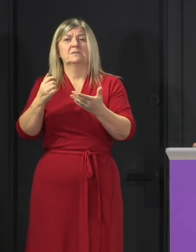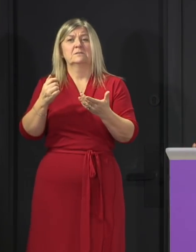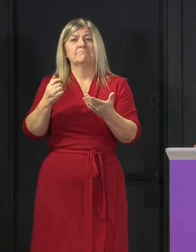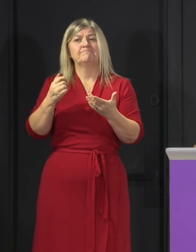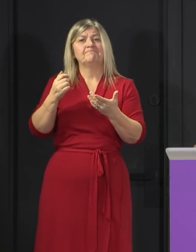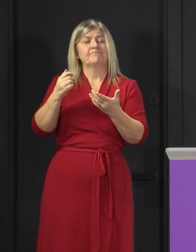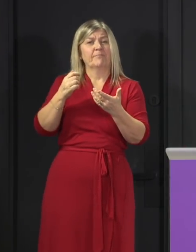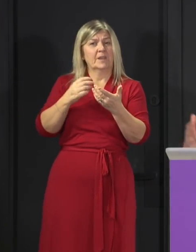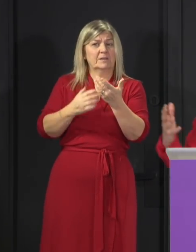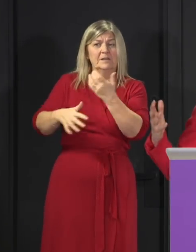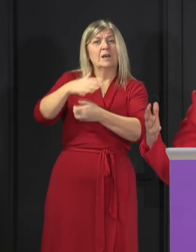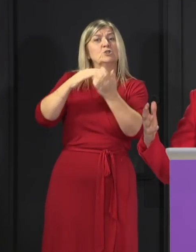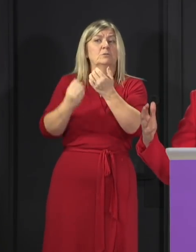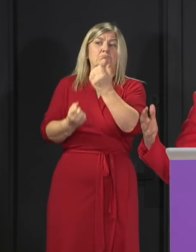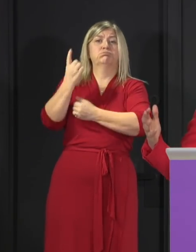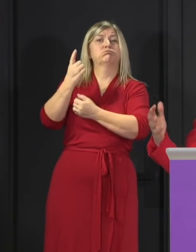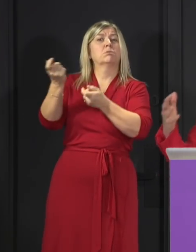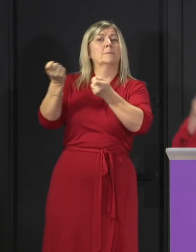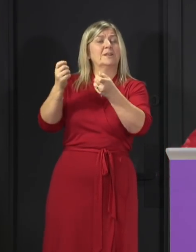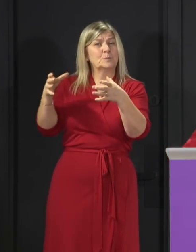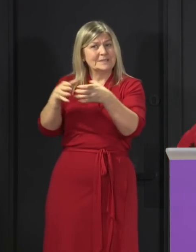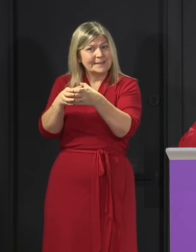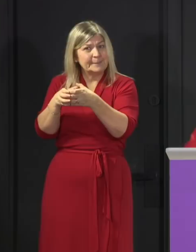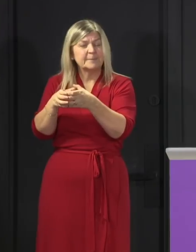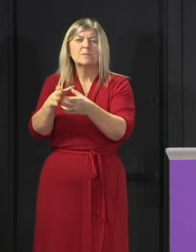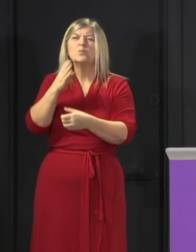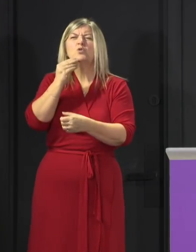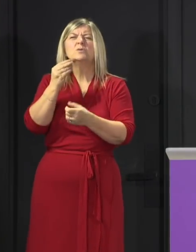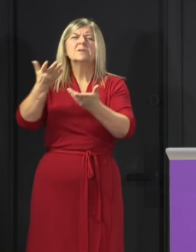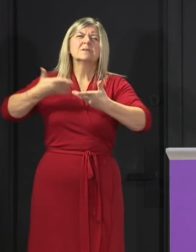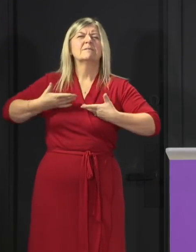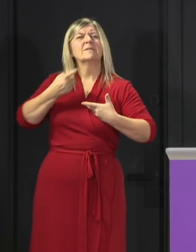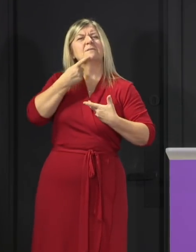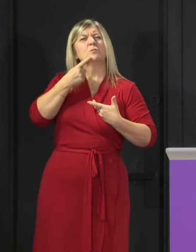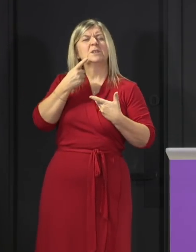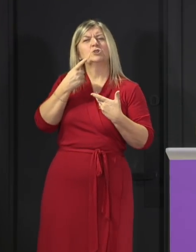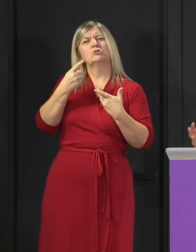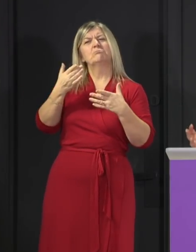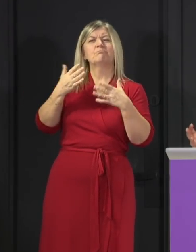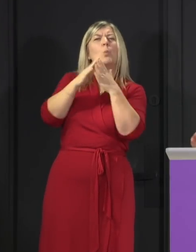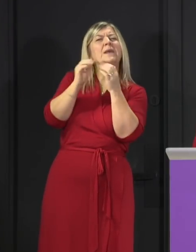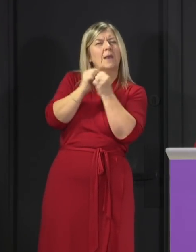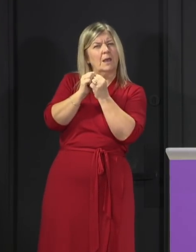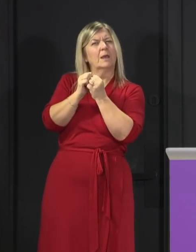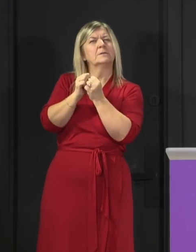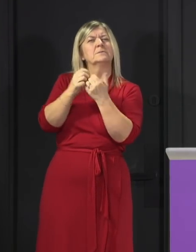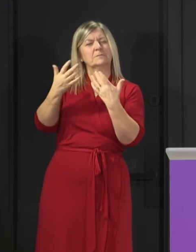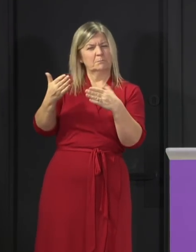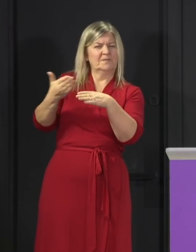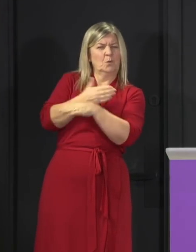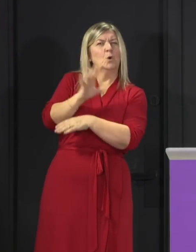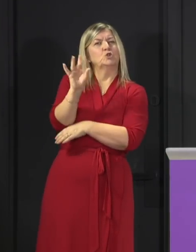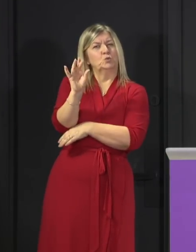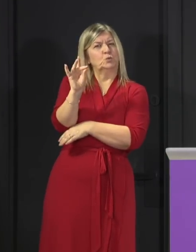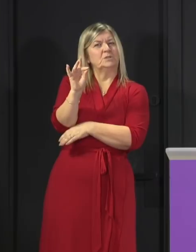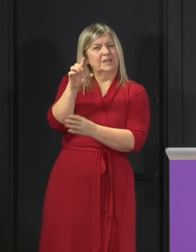Incident Management Team. They will usually give us views over a weekend ahead of a Tuesday decision. We will get updated views and